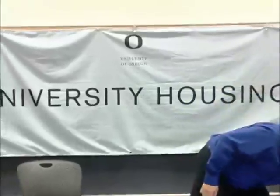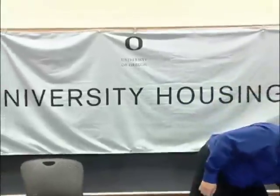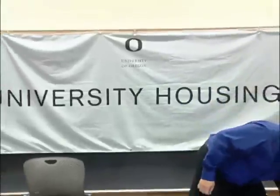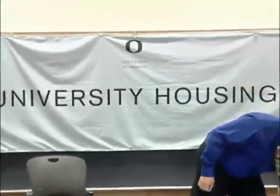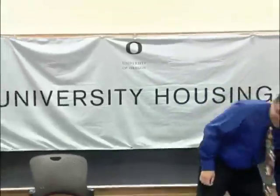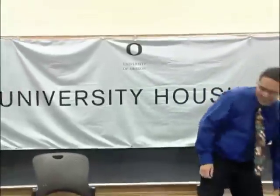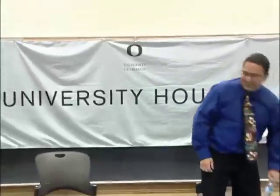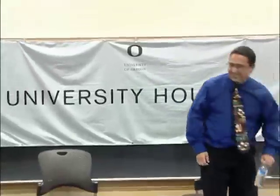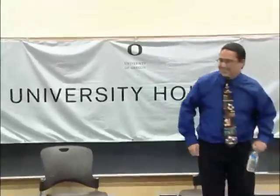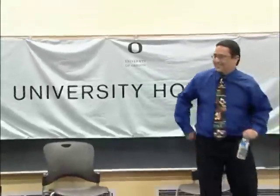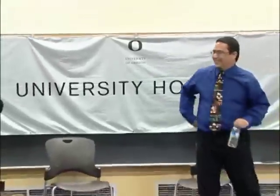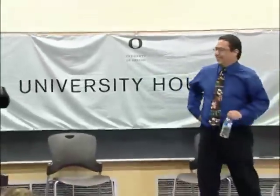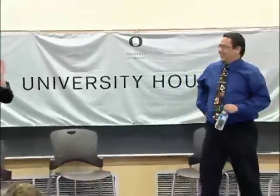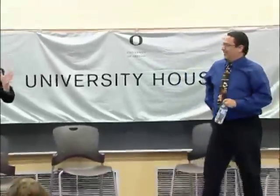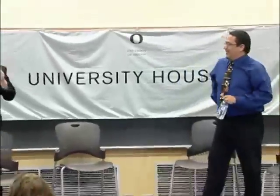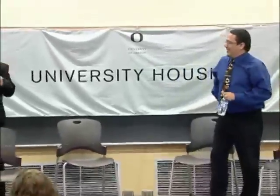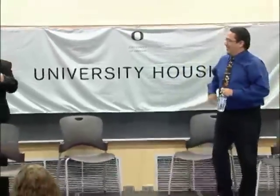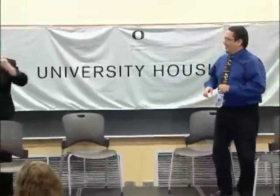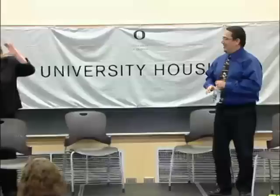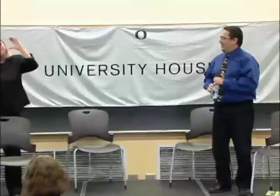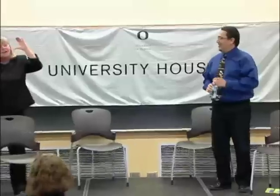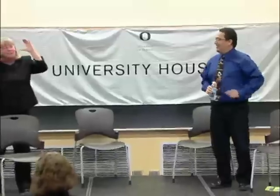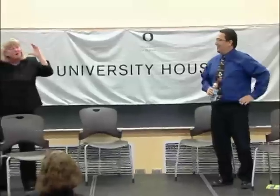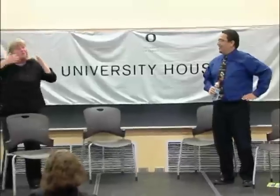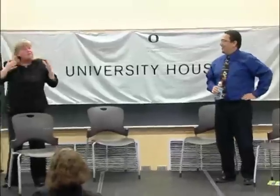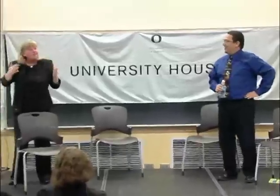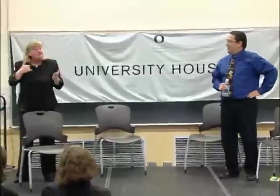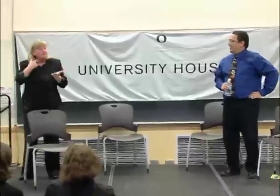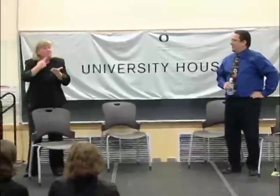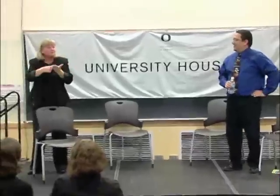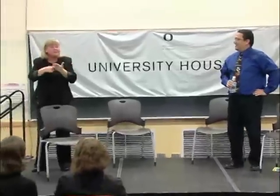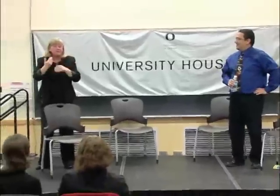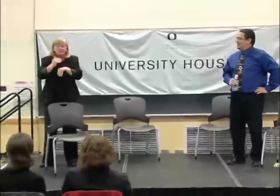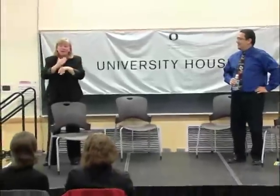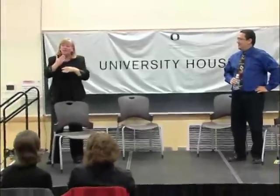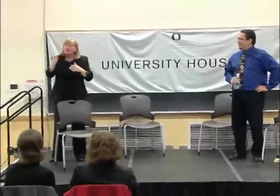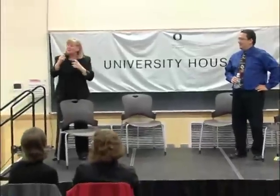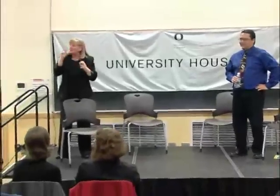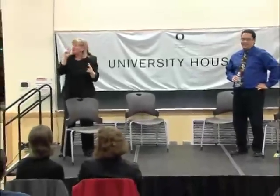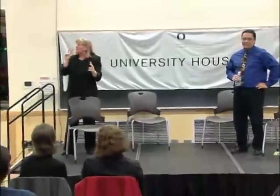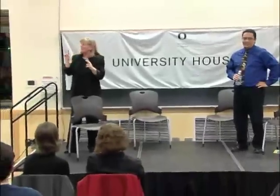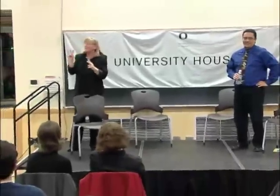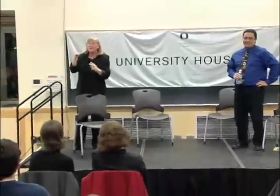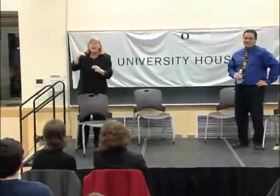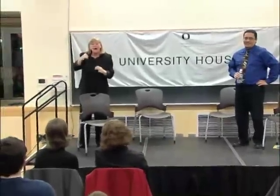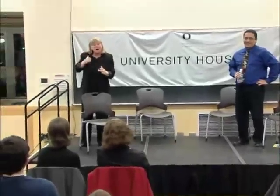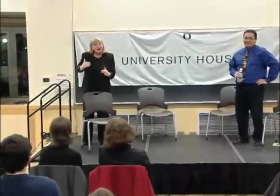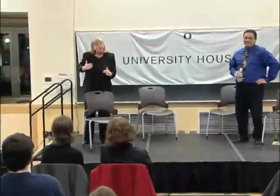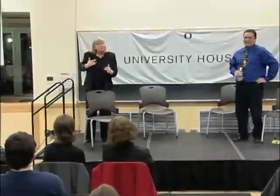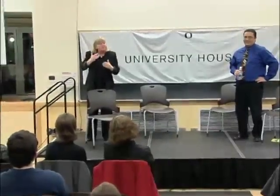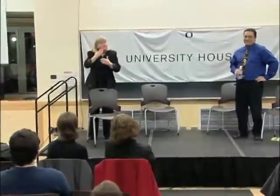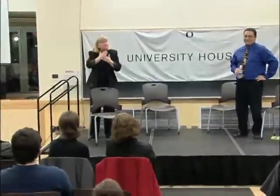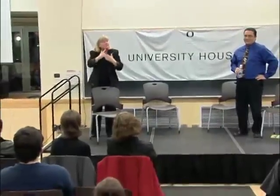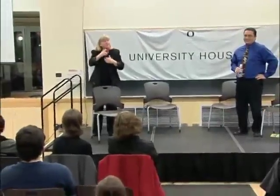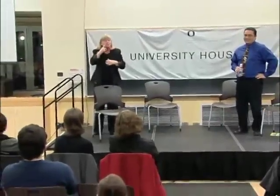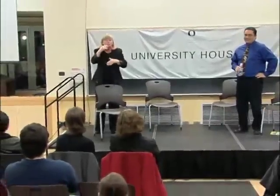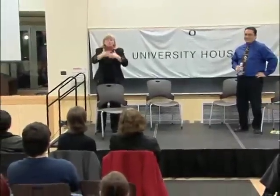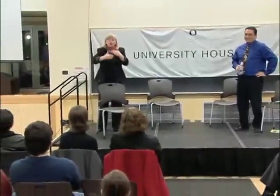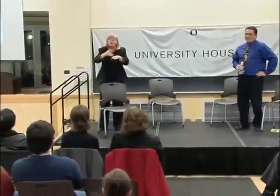With that, we leave you to think about the things that we've discussed tonight, the things that you've seen. I have a feeling some of you will process